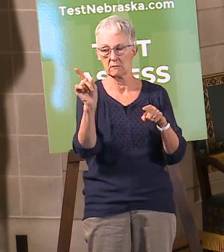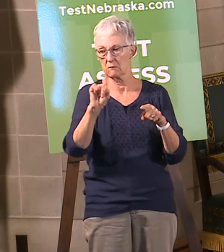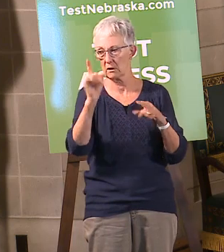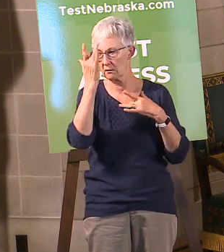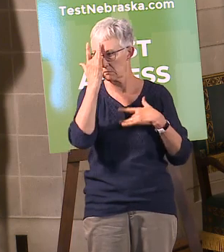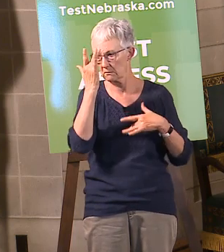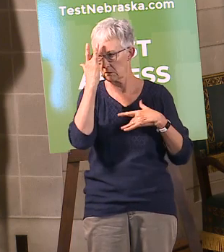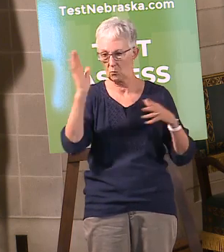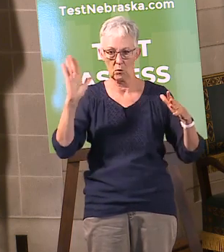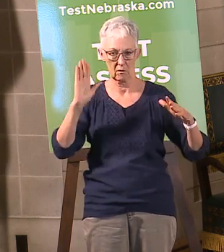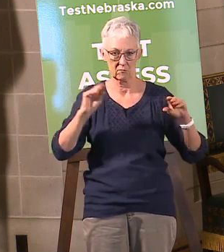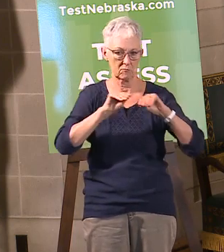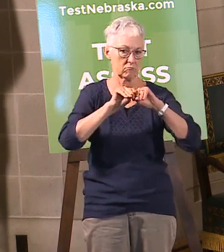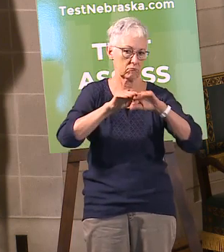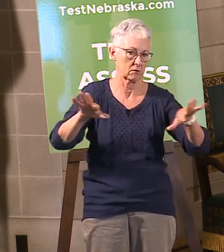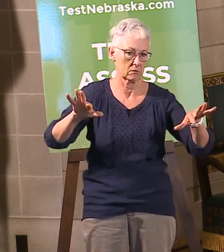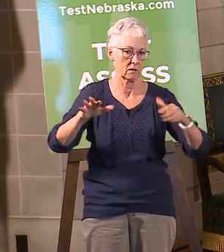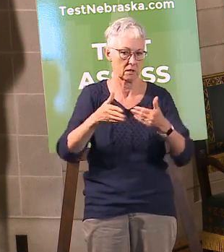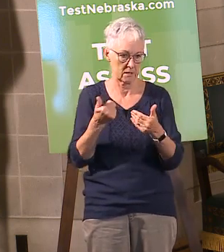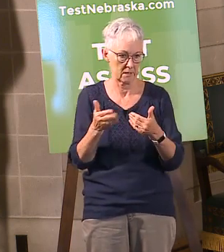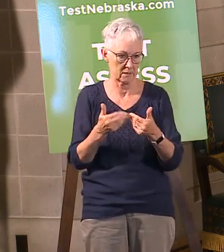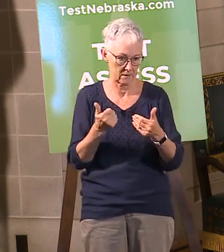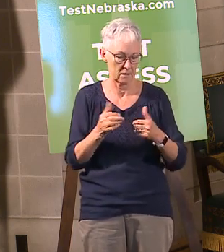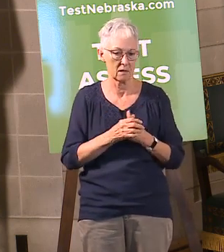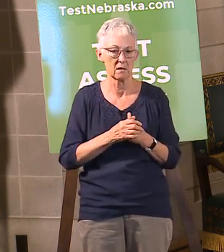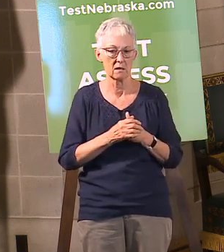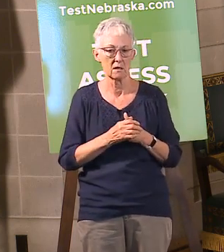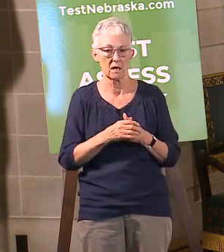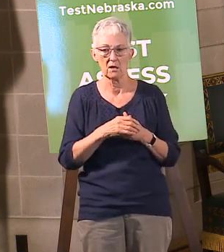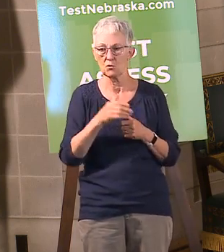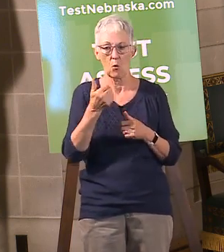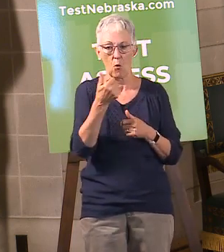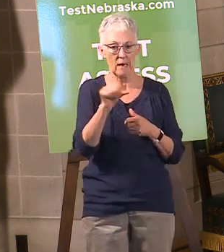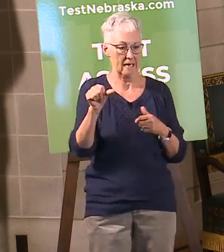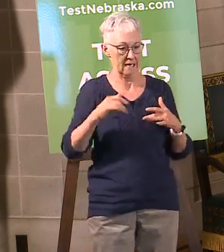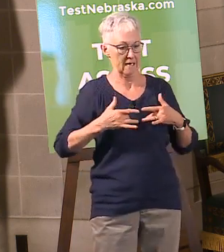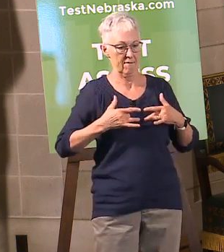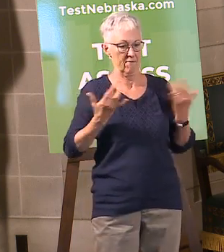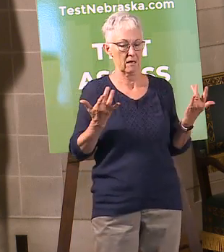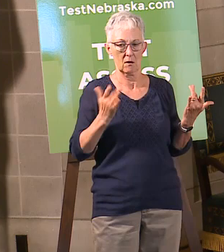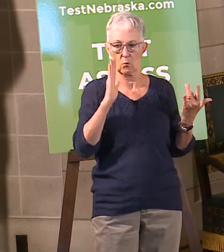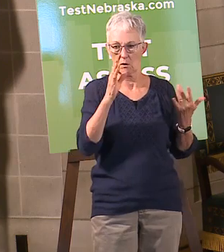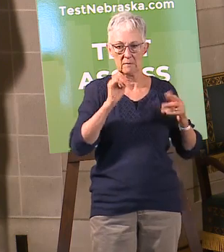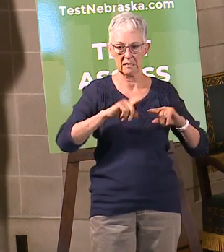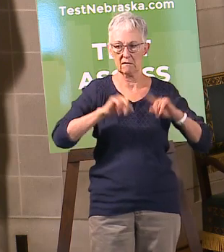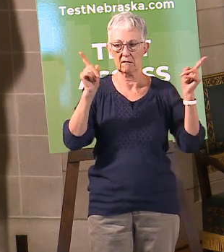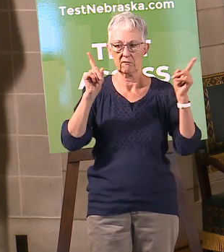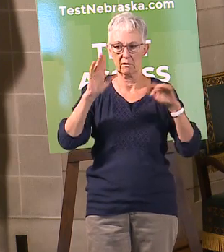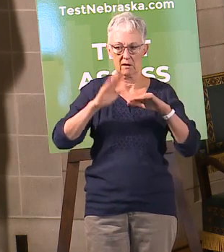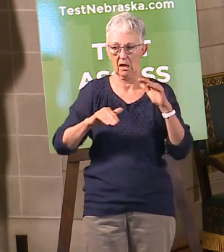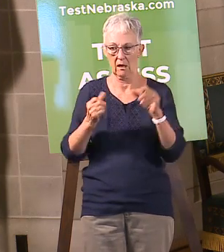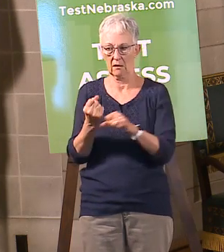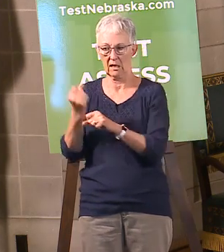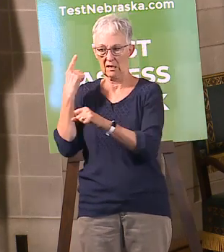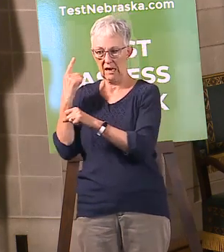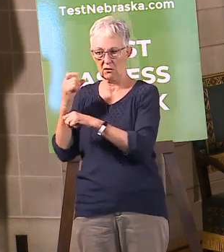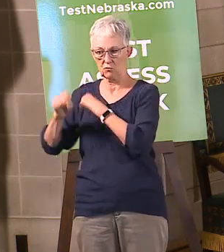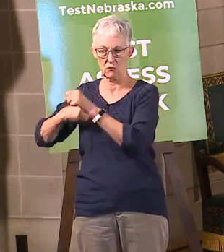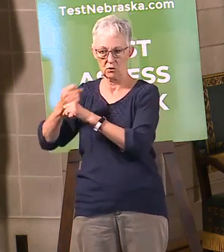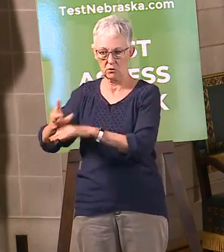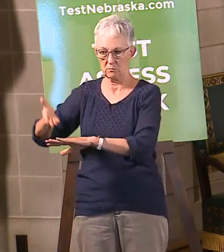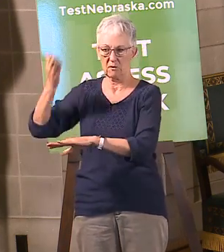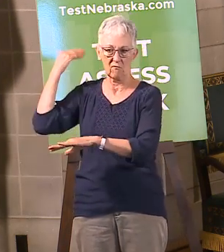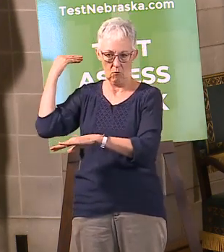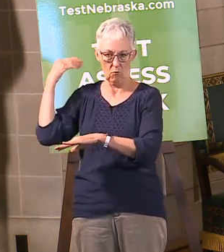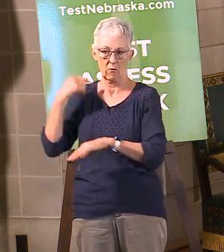have to be social distancing in place so that we further prevent the spread of the virus. So I would say just stay tuned.